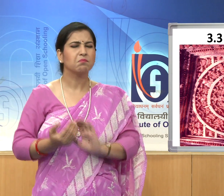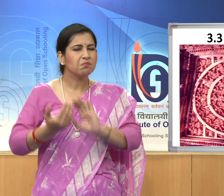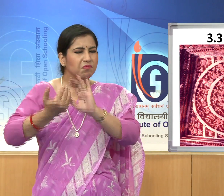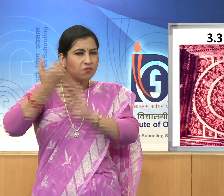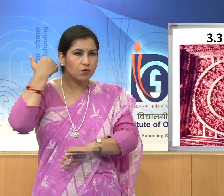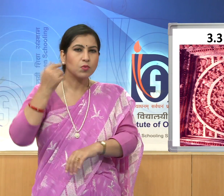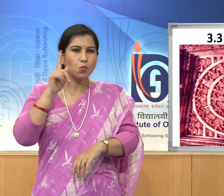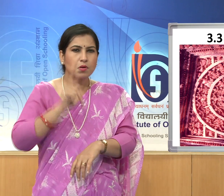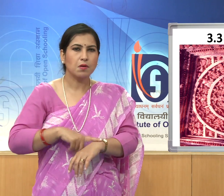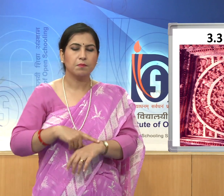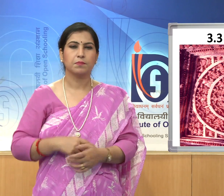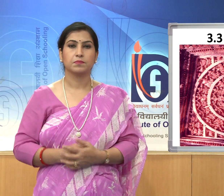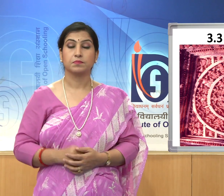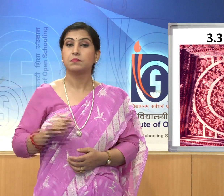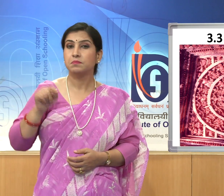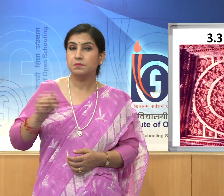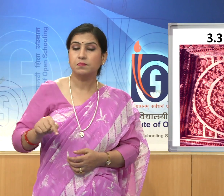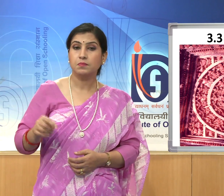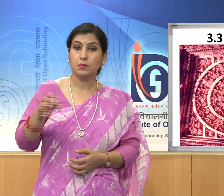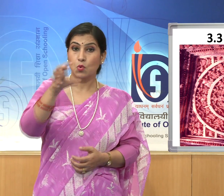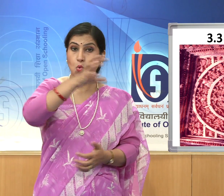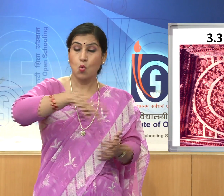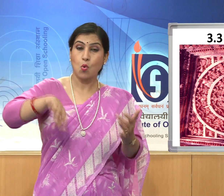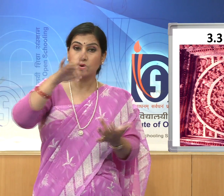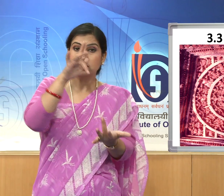Once it was the capital